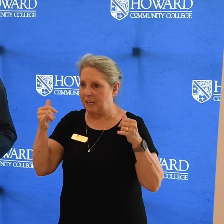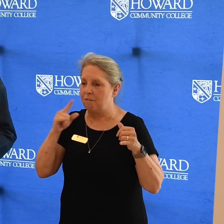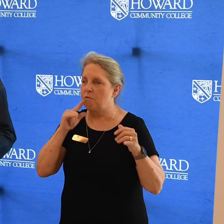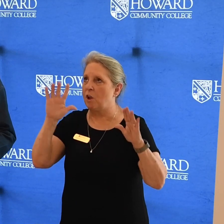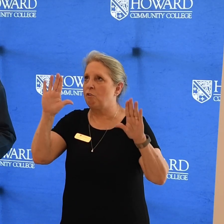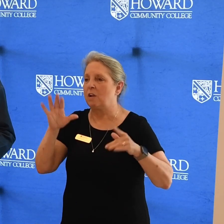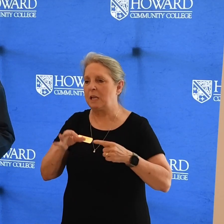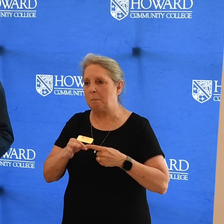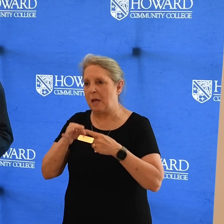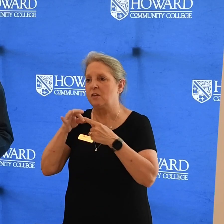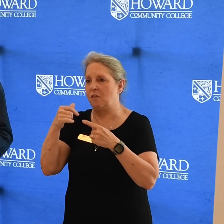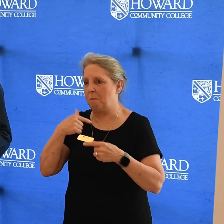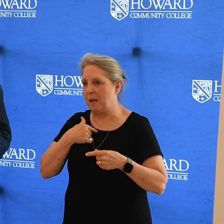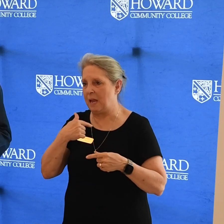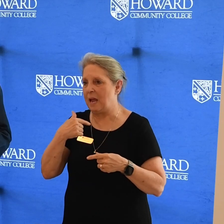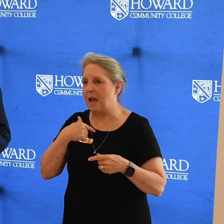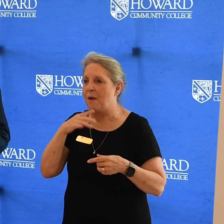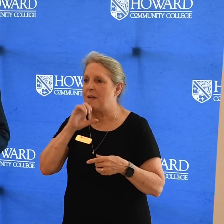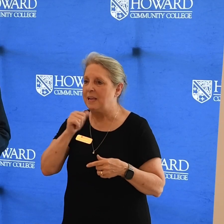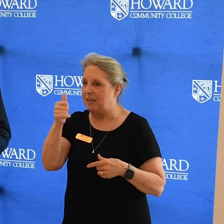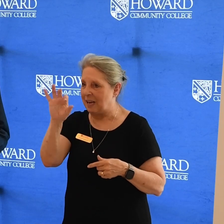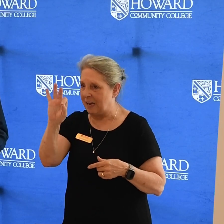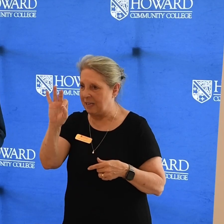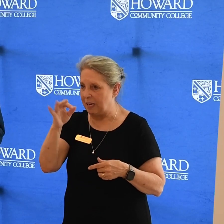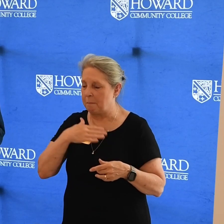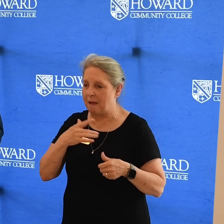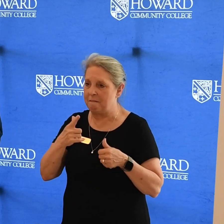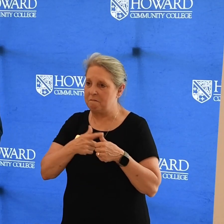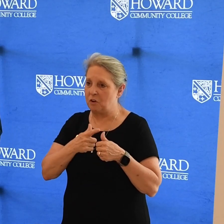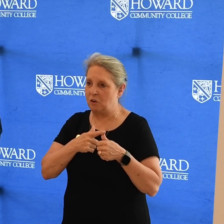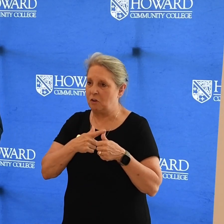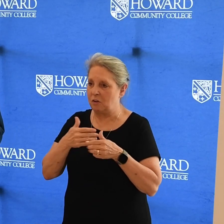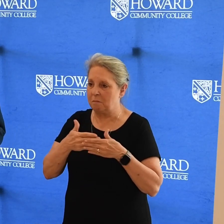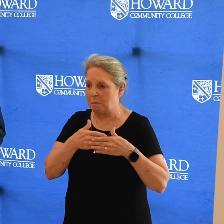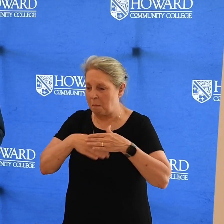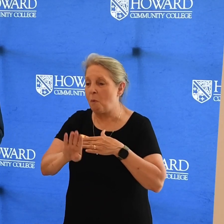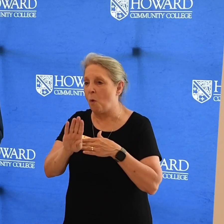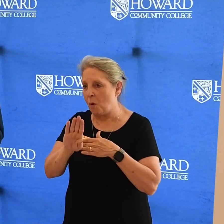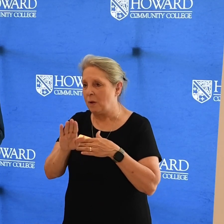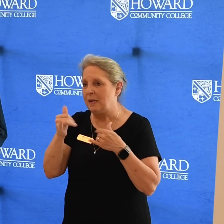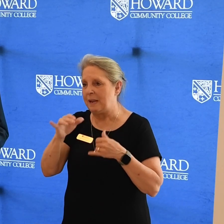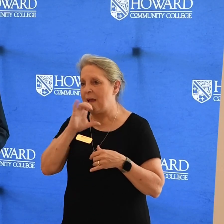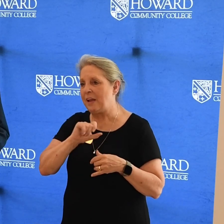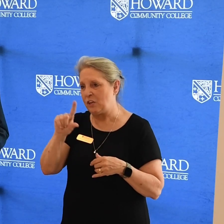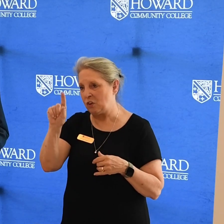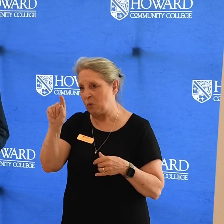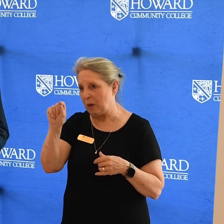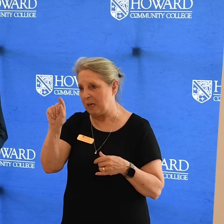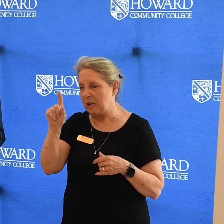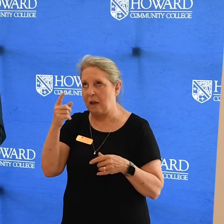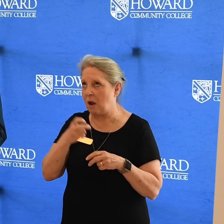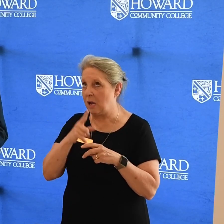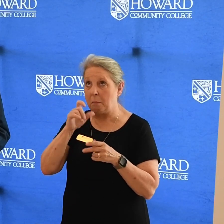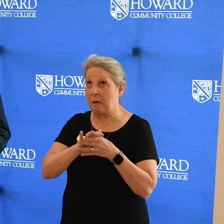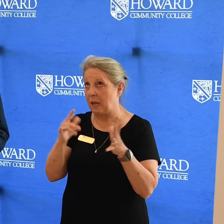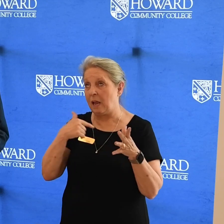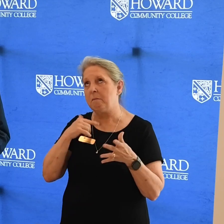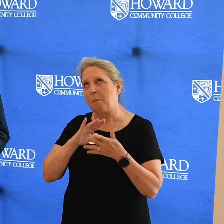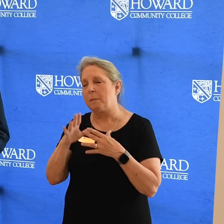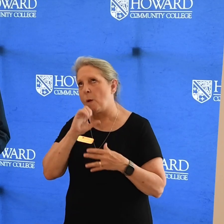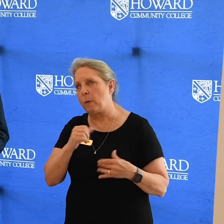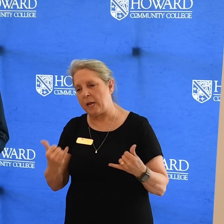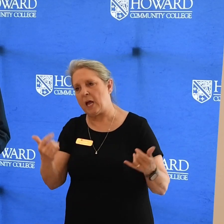incredibly special for me, I was 19 when I had my first kid. She's now 20. I can't believe it, so that means I'm getting